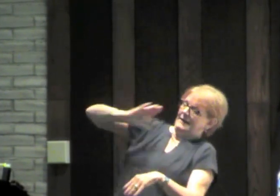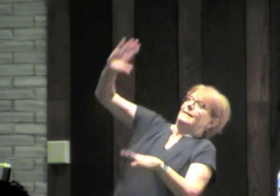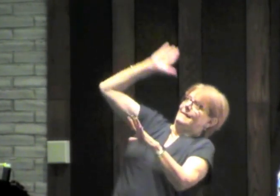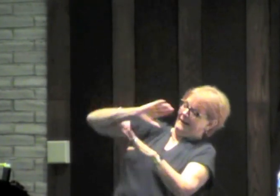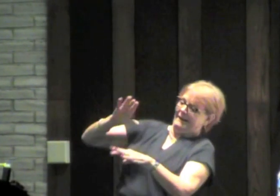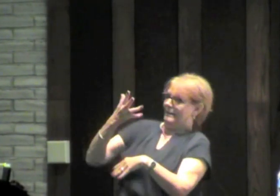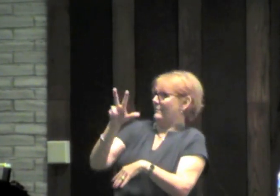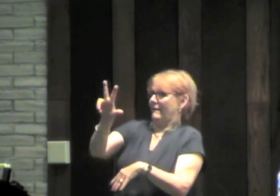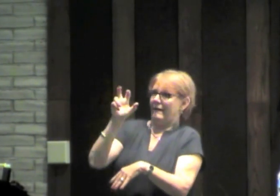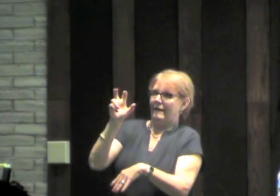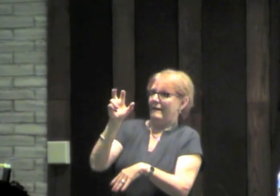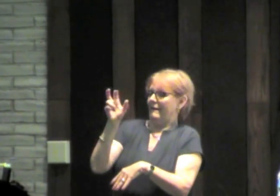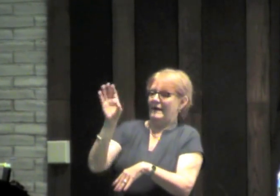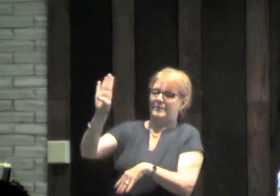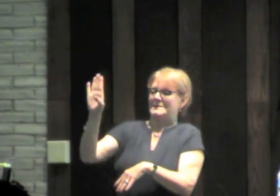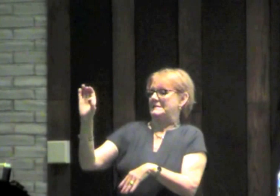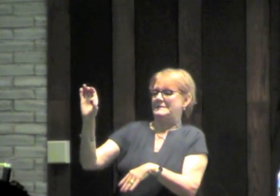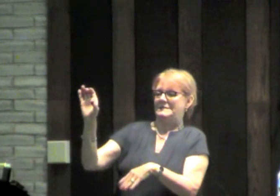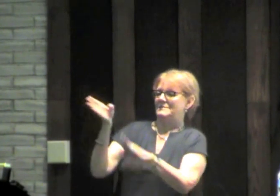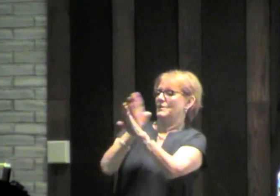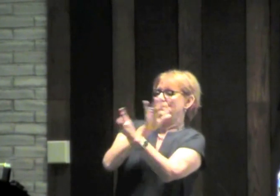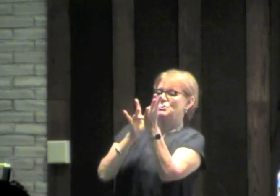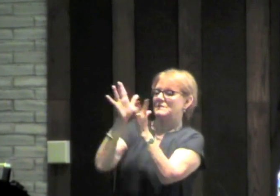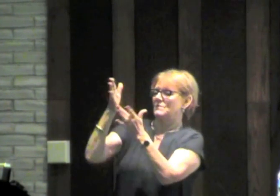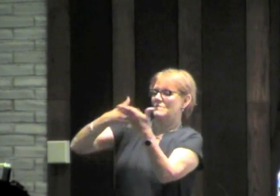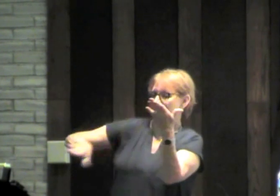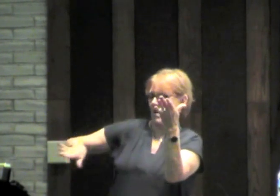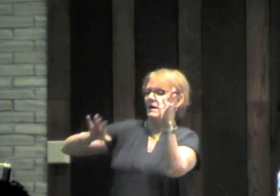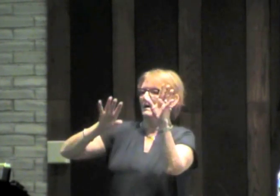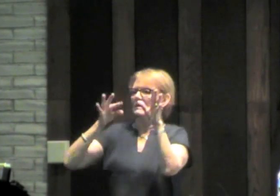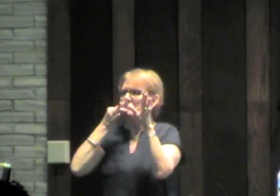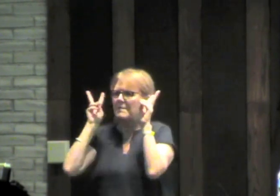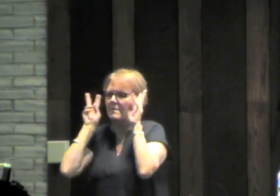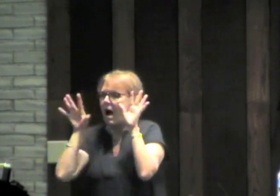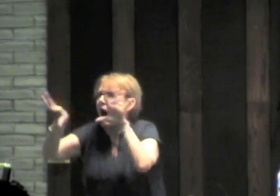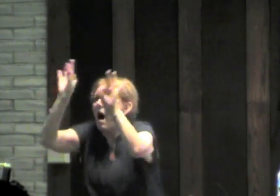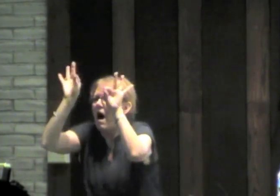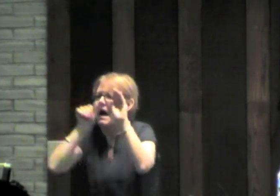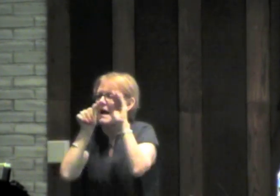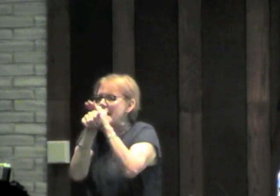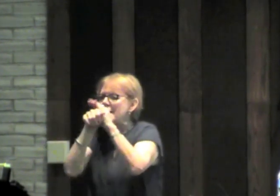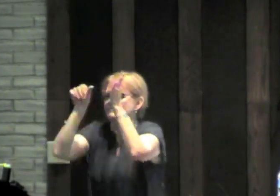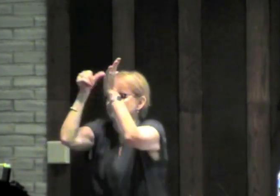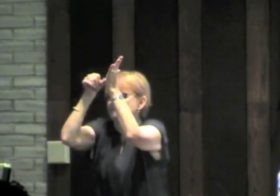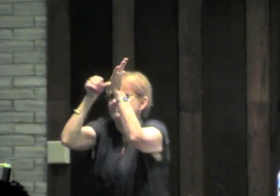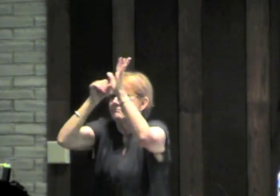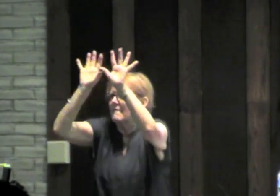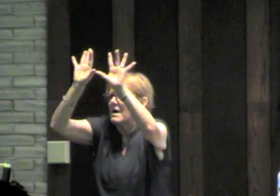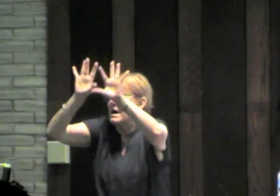was built as far back as probably 312 BC, more than 300 years before